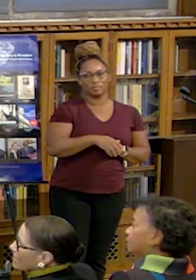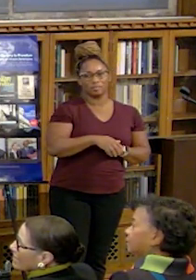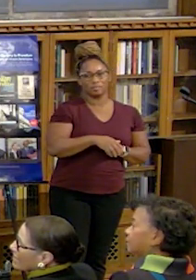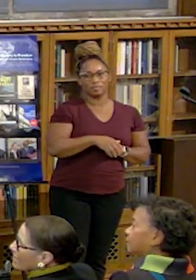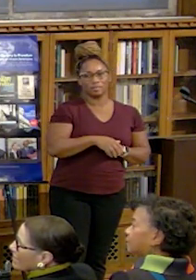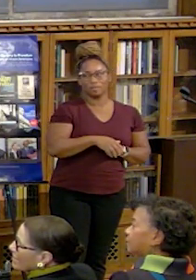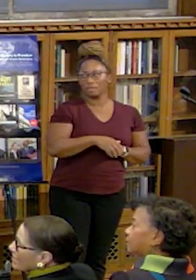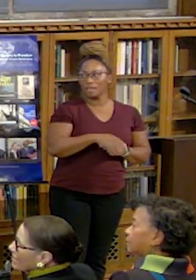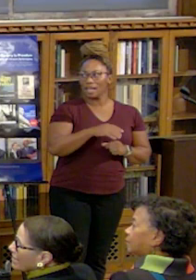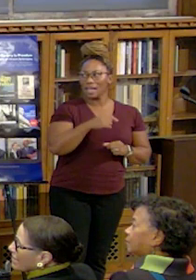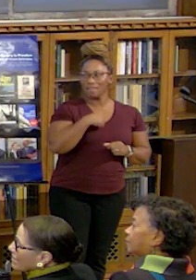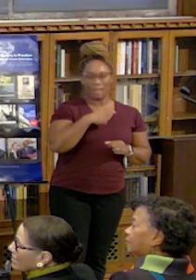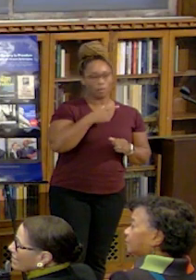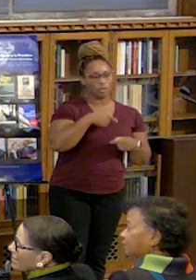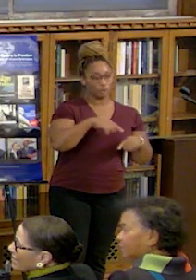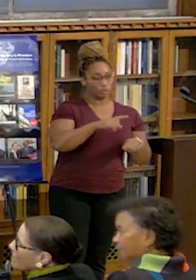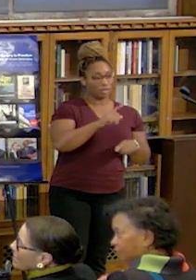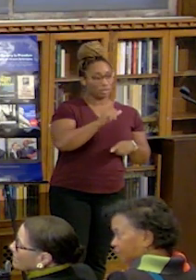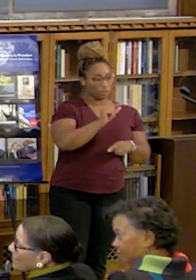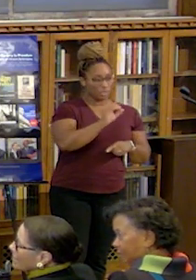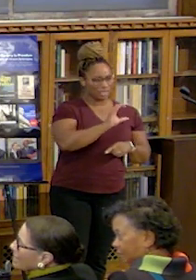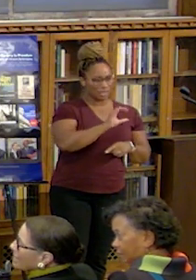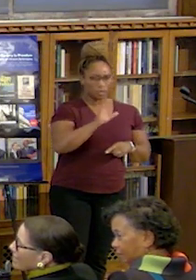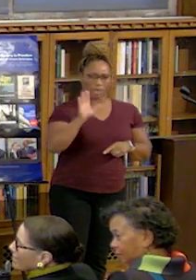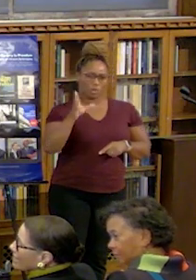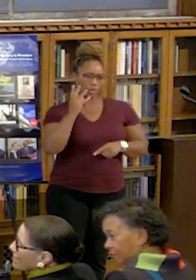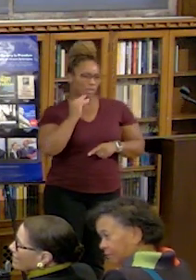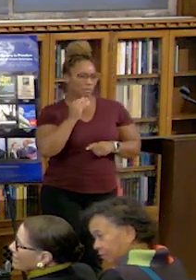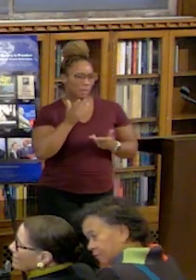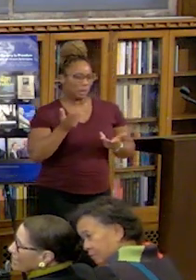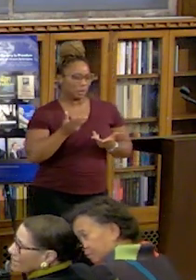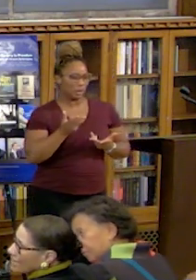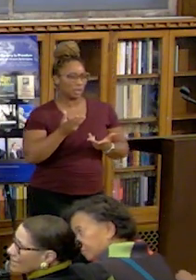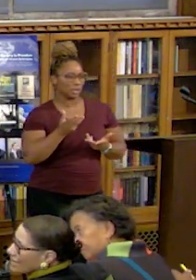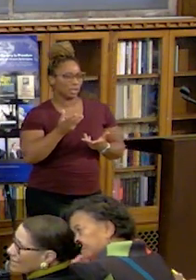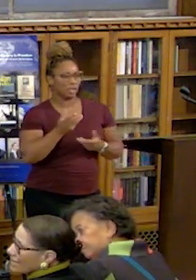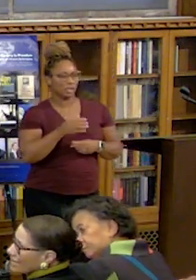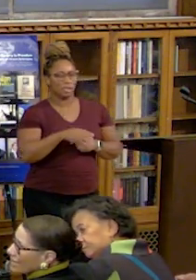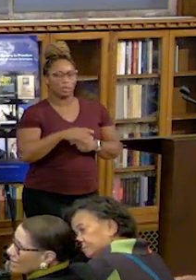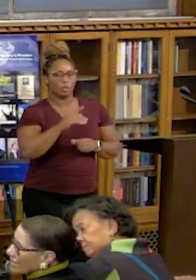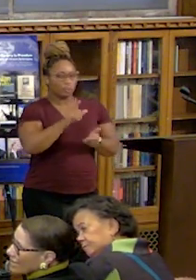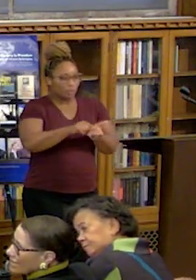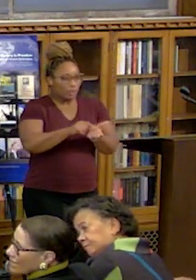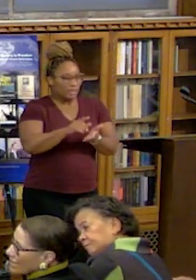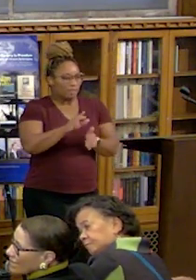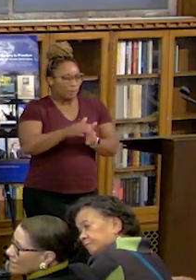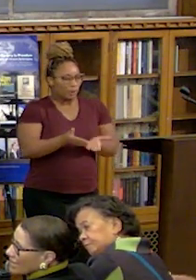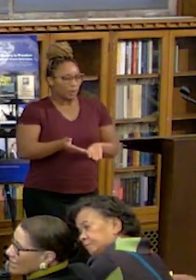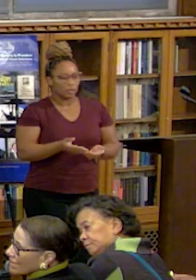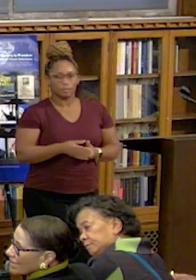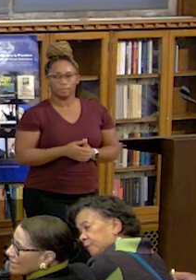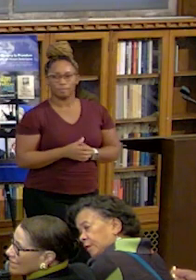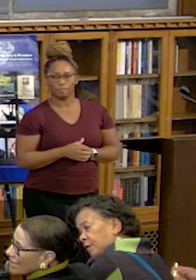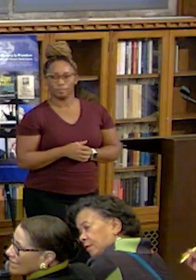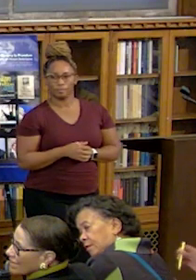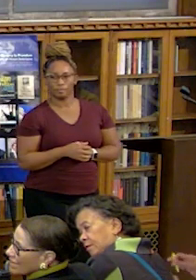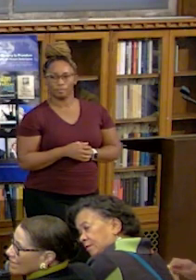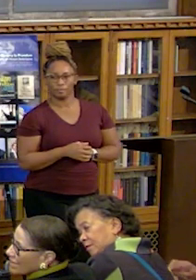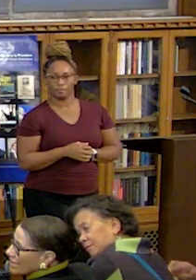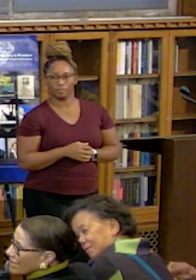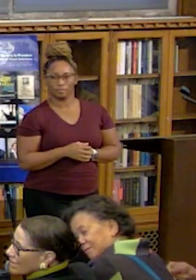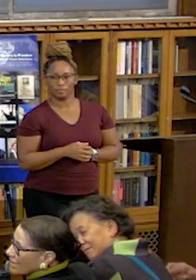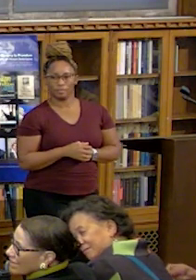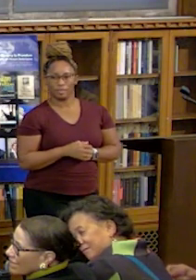that was in the 20th century what was your experience putting this book into print